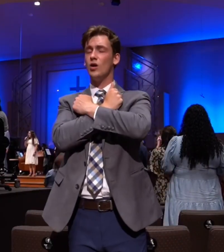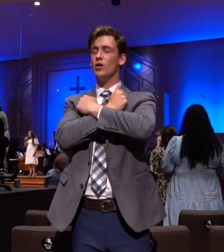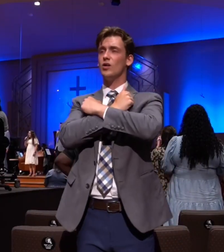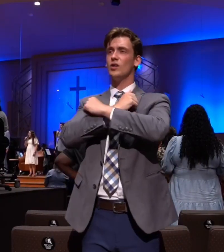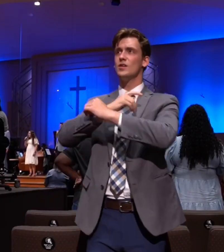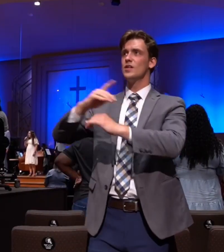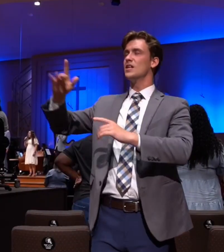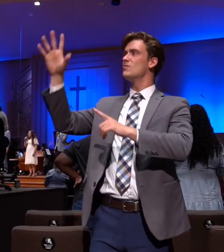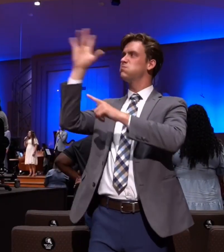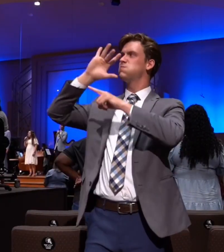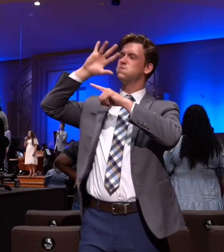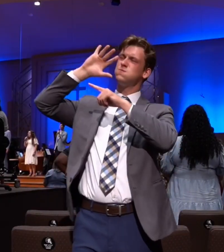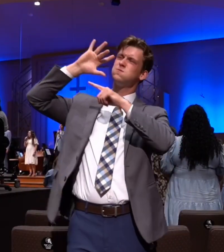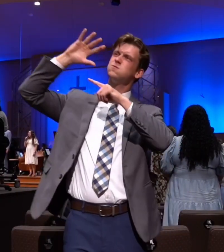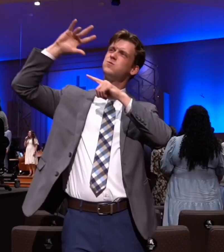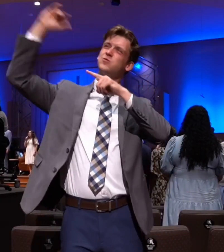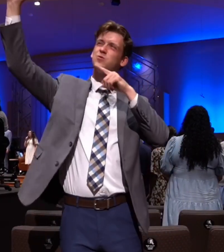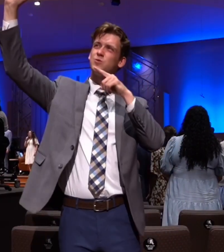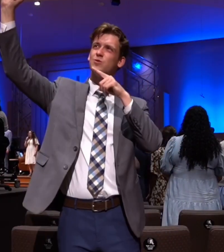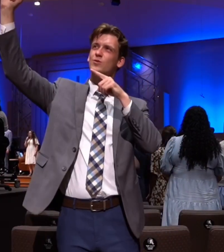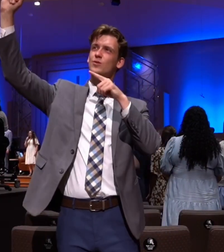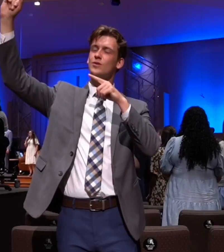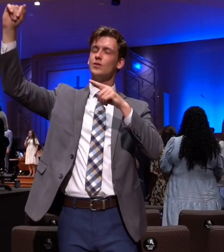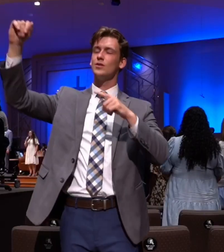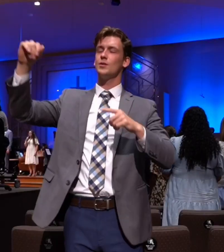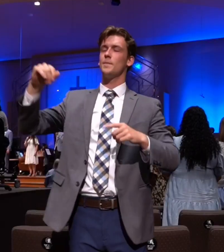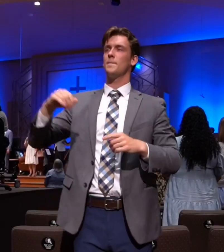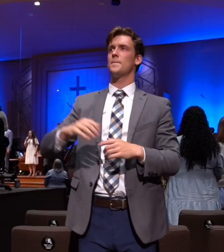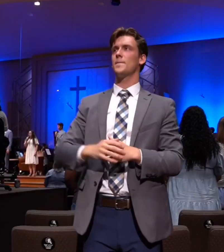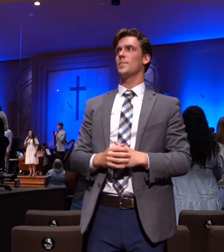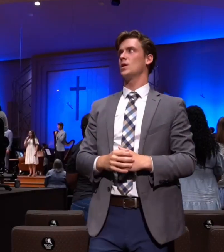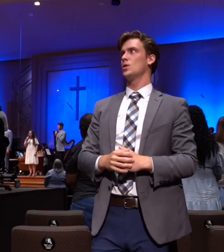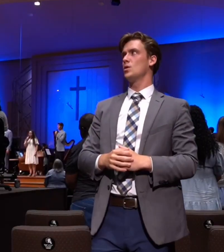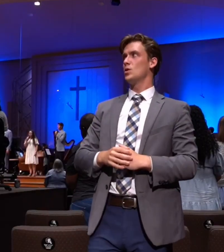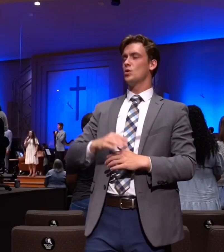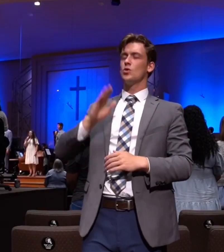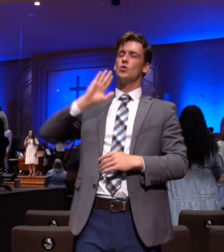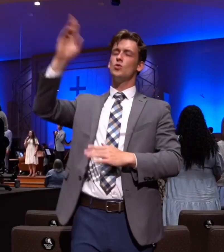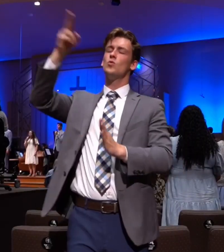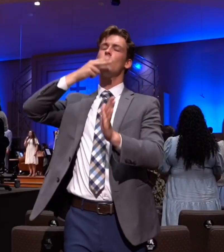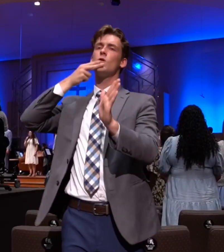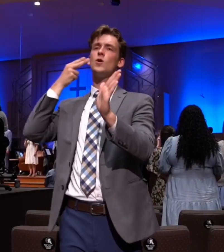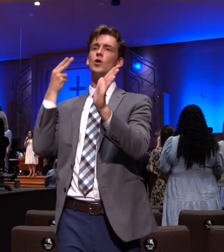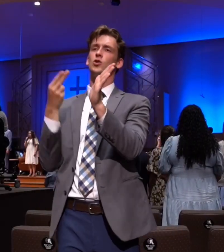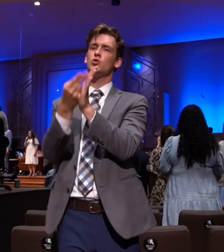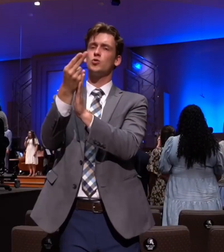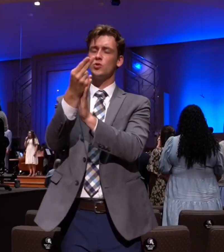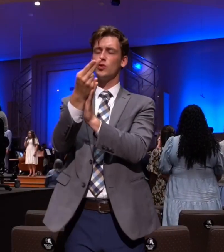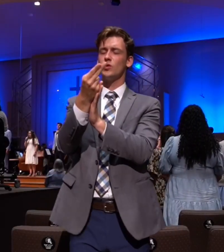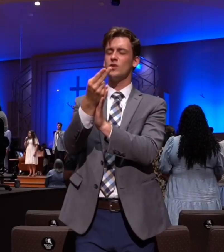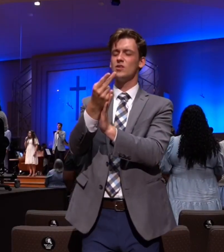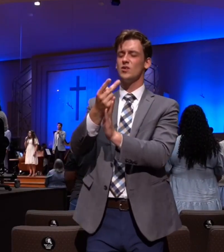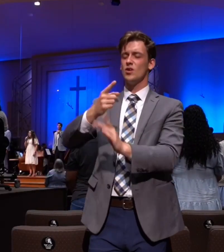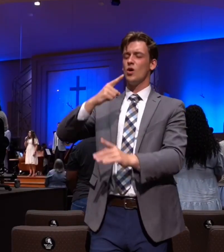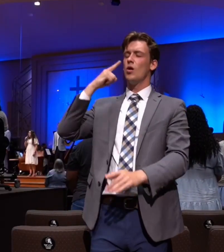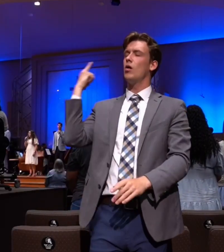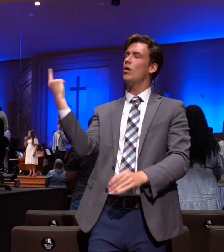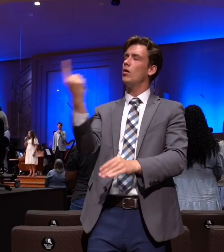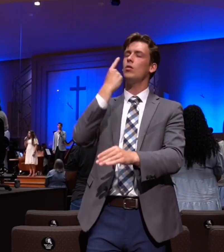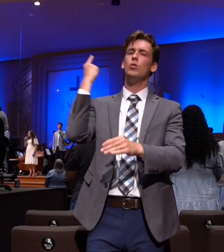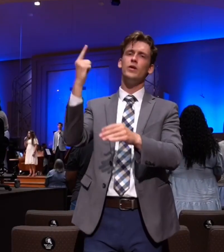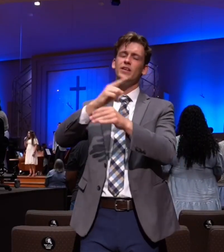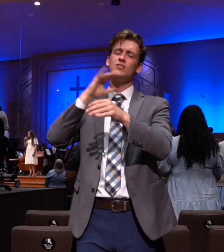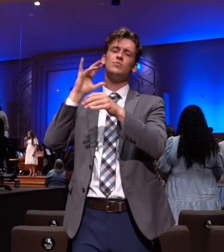the heavens' reach. Your truth, a fount of